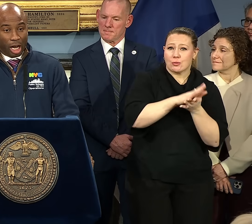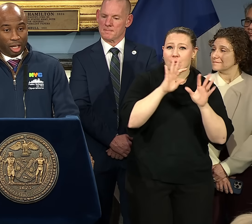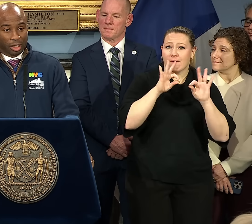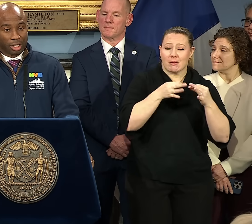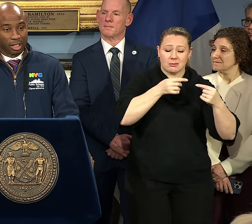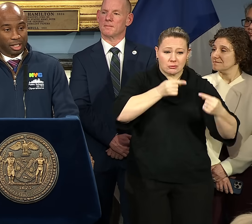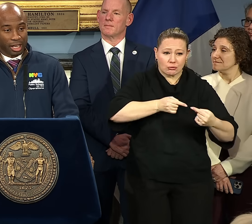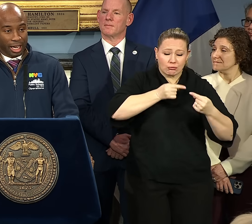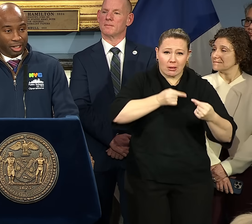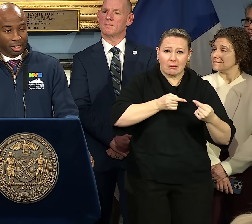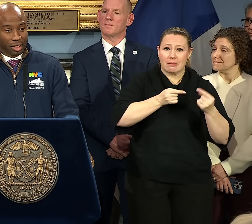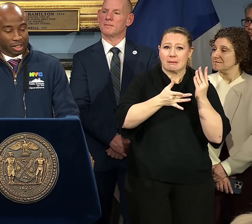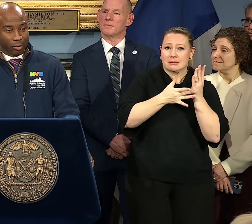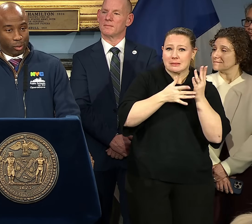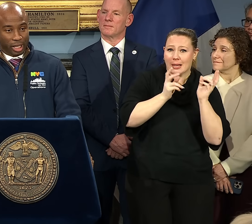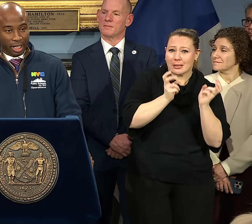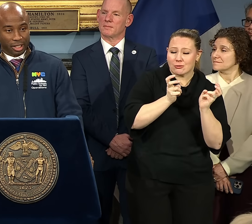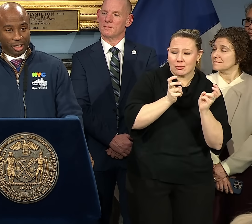can call